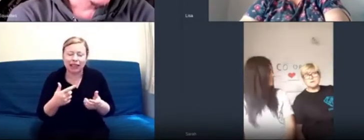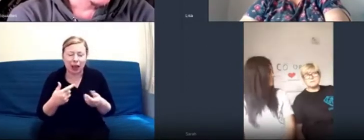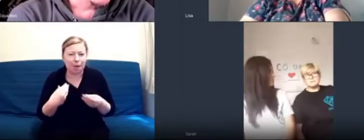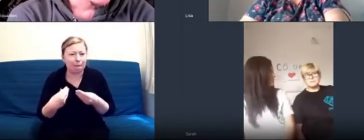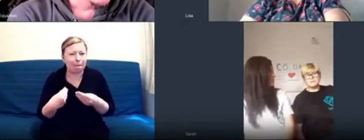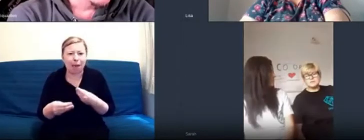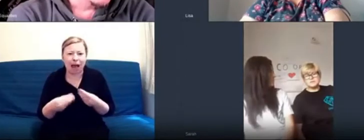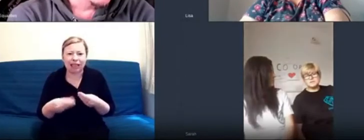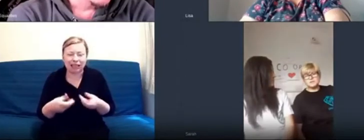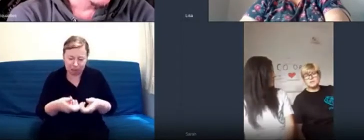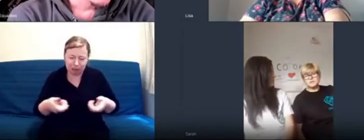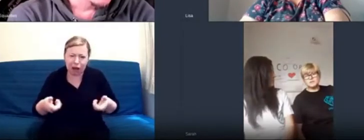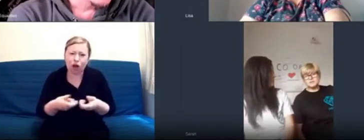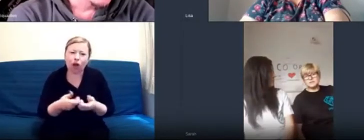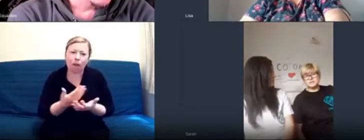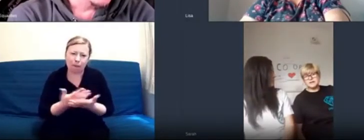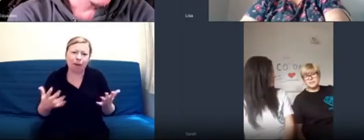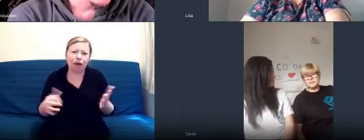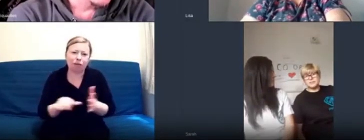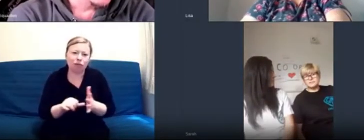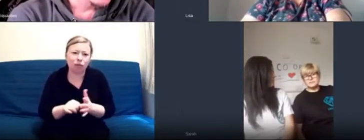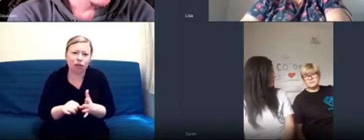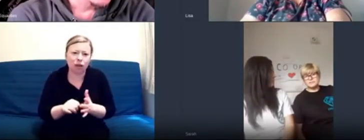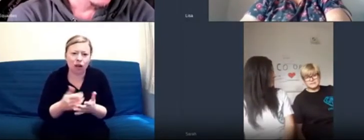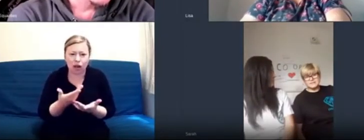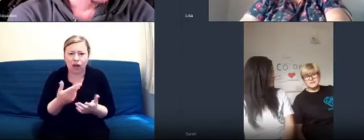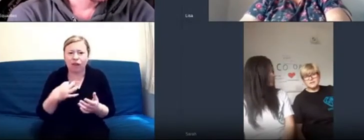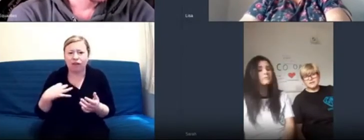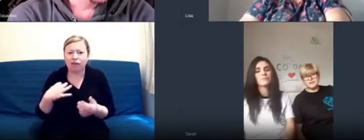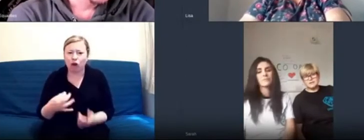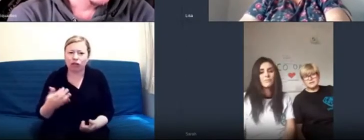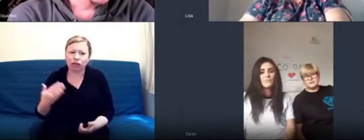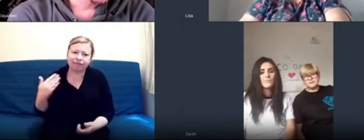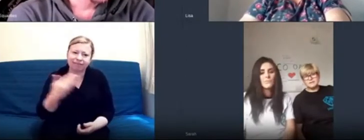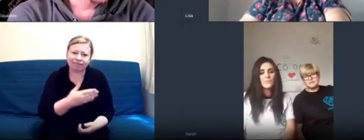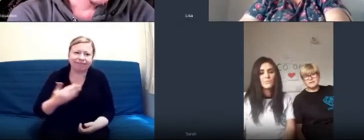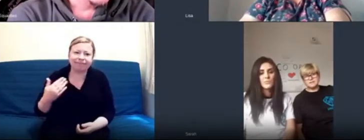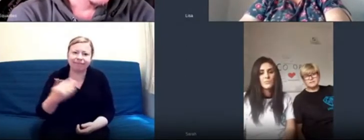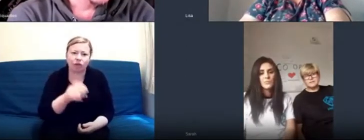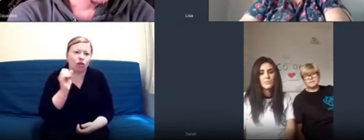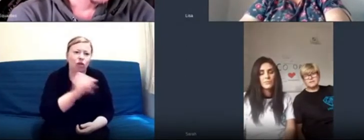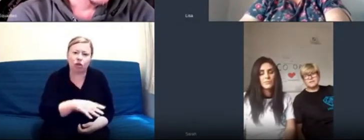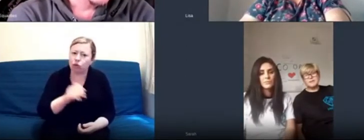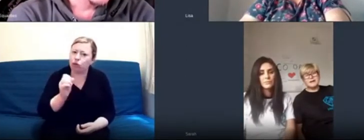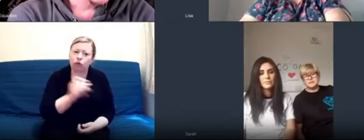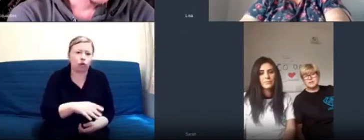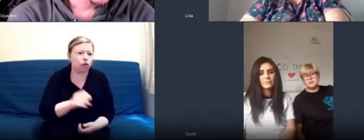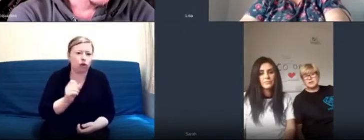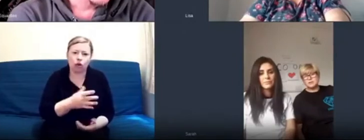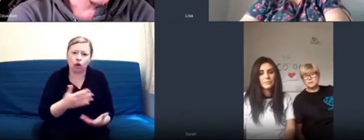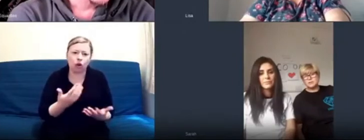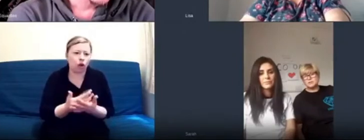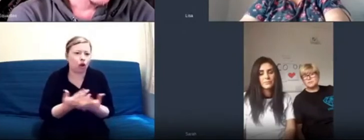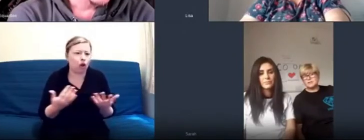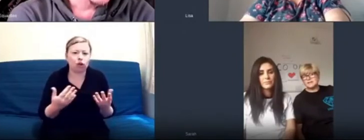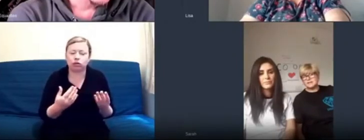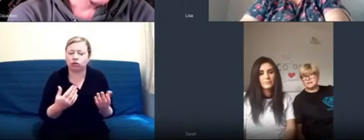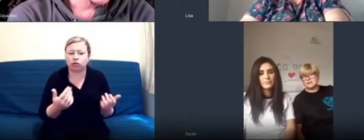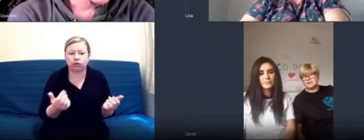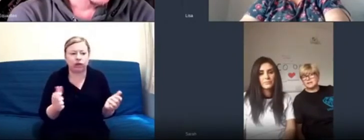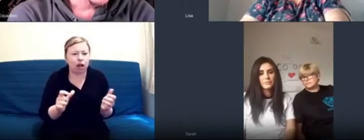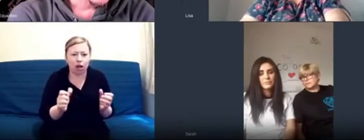have volunteers going to the tip 7 days a week to get rid of even just packaging,